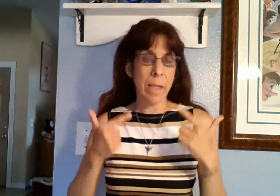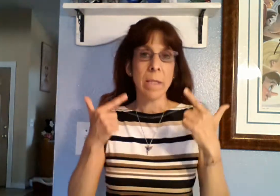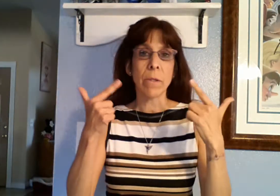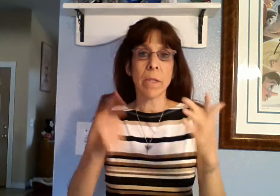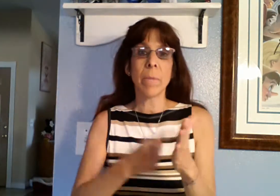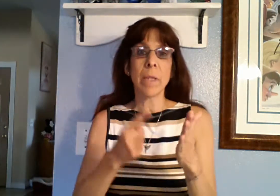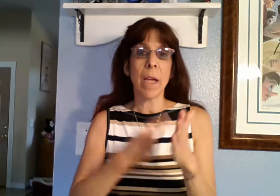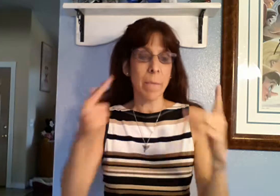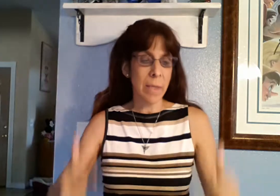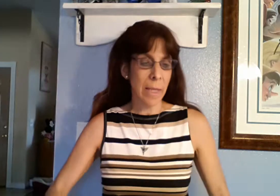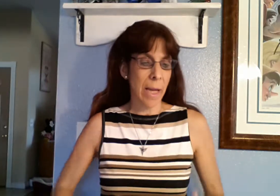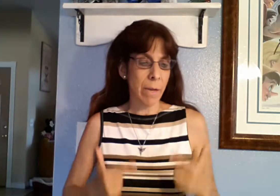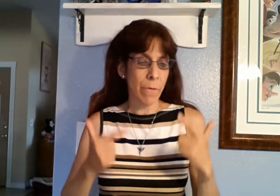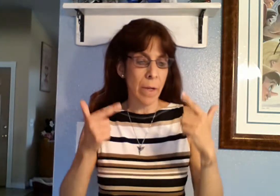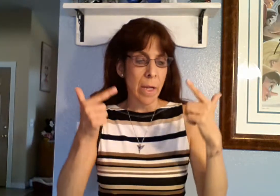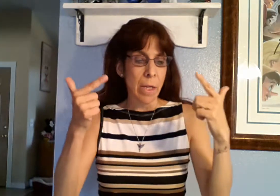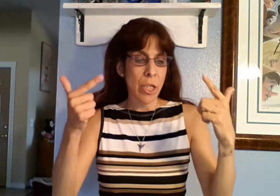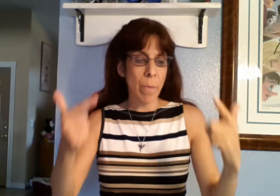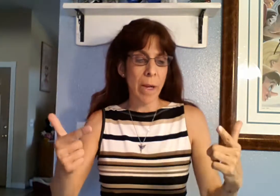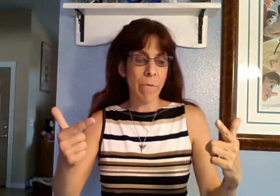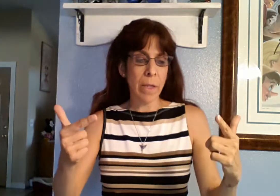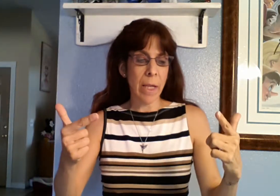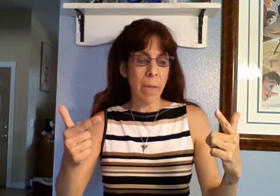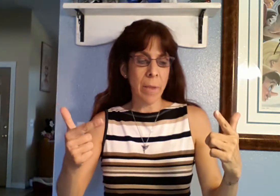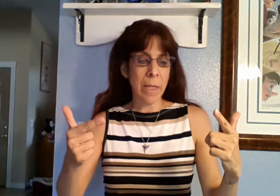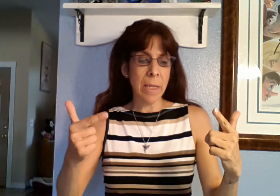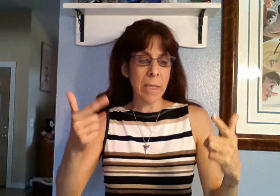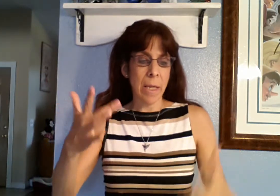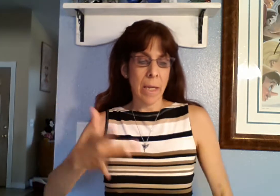so sometimes life, you might feel aimless,